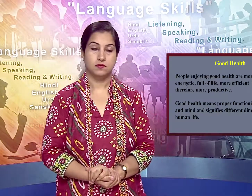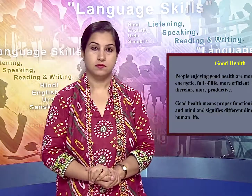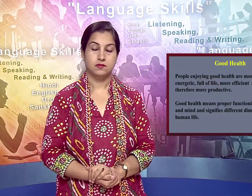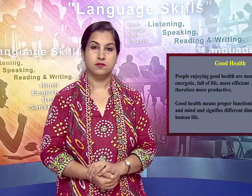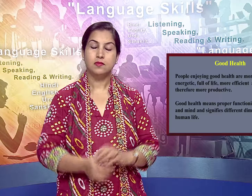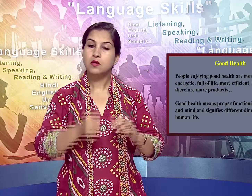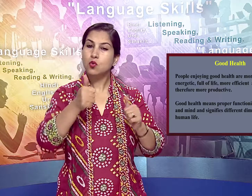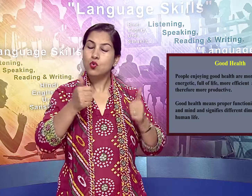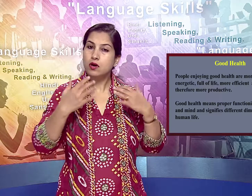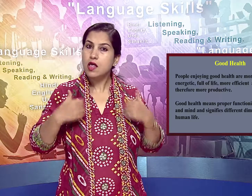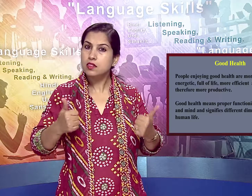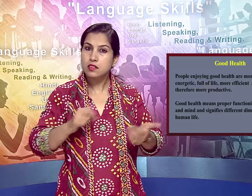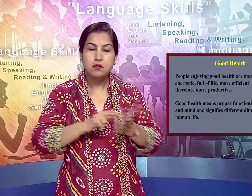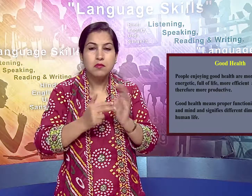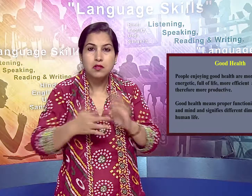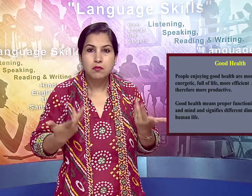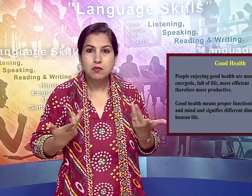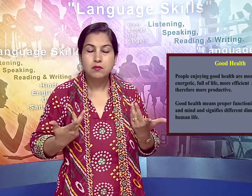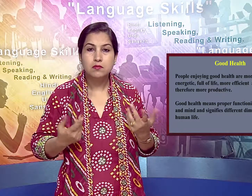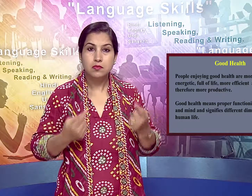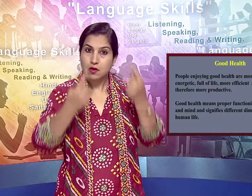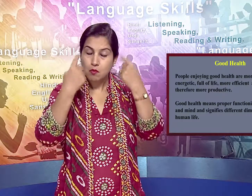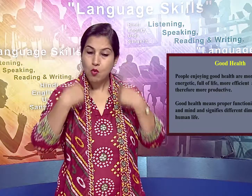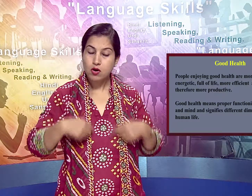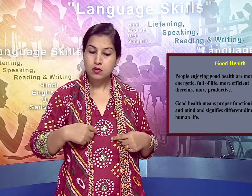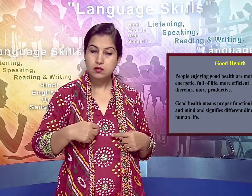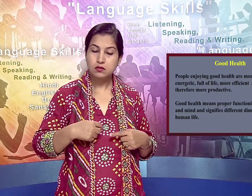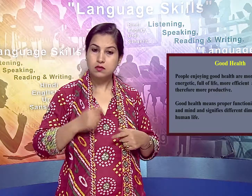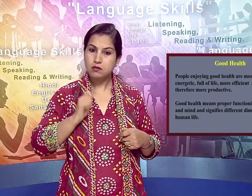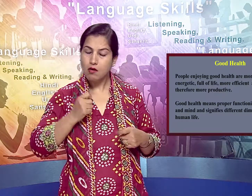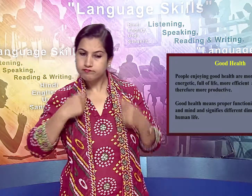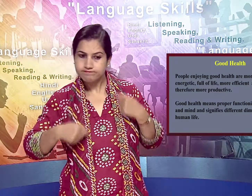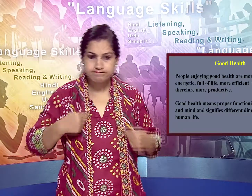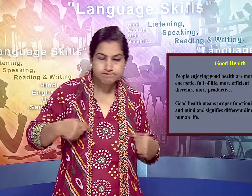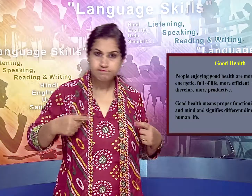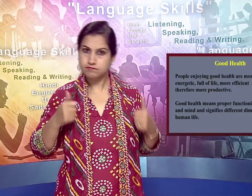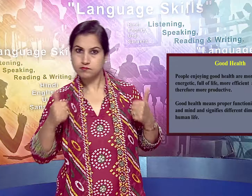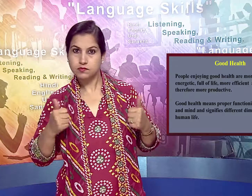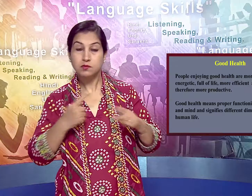Good health means proper functioning of the body and